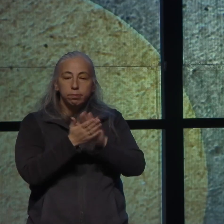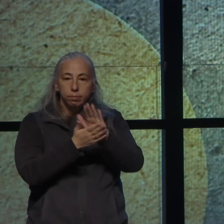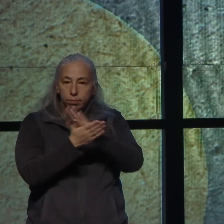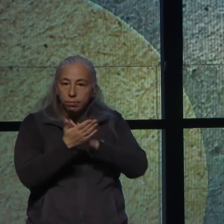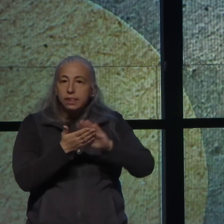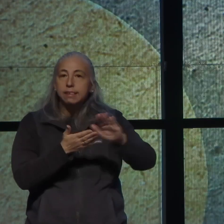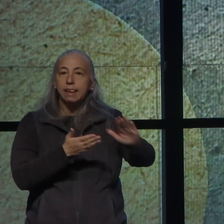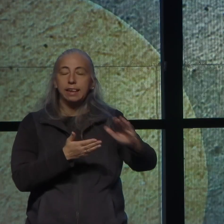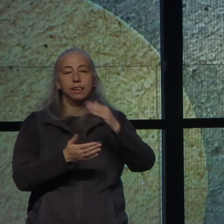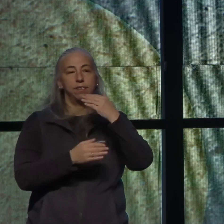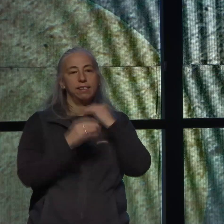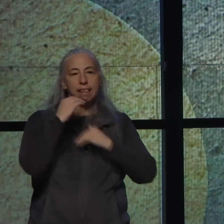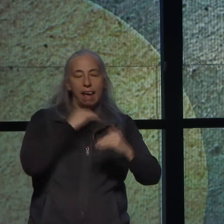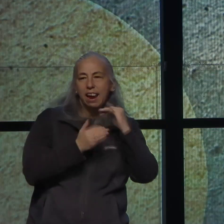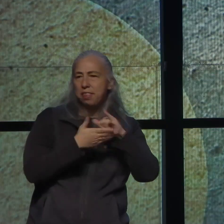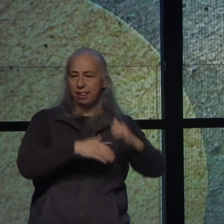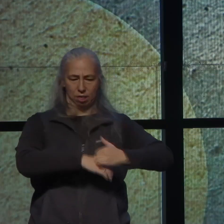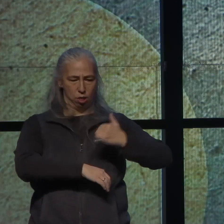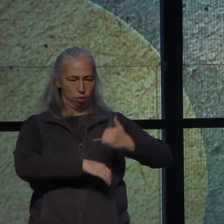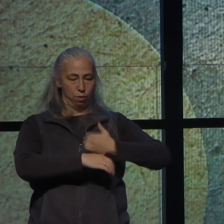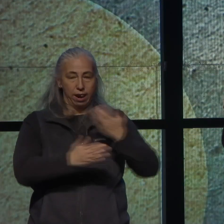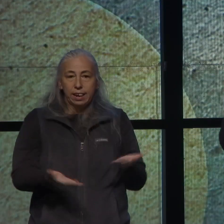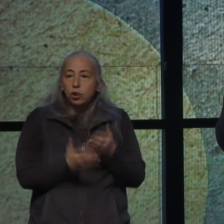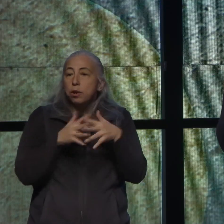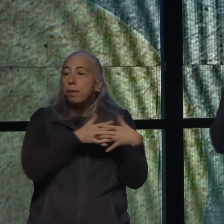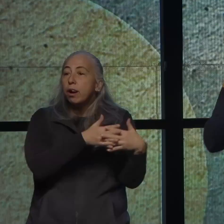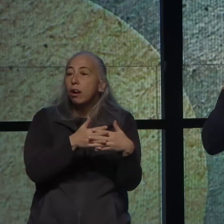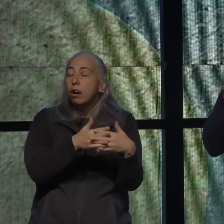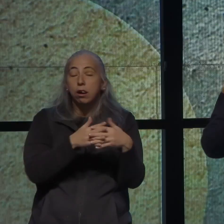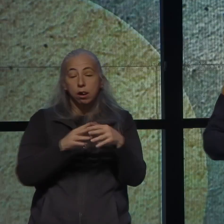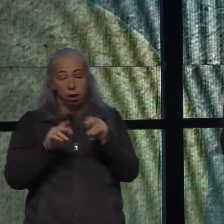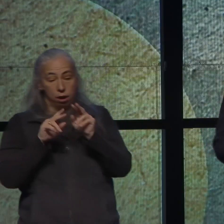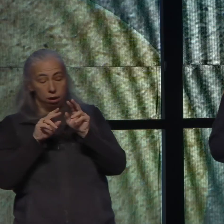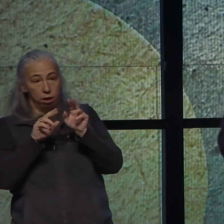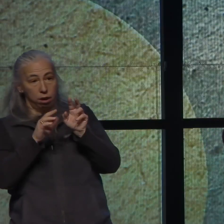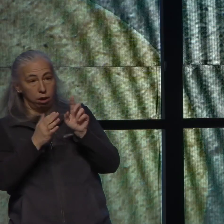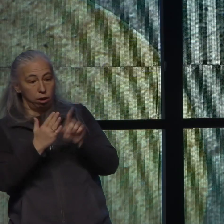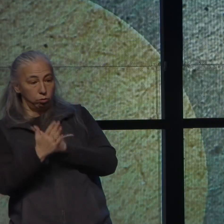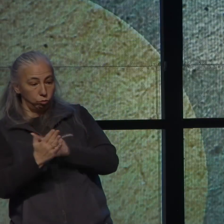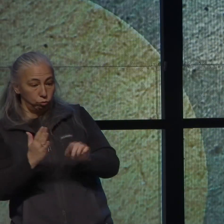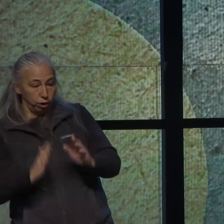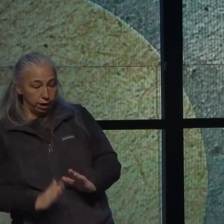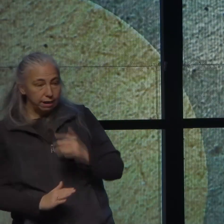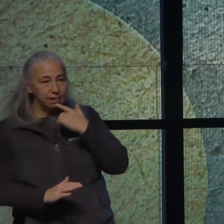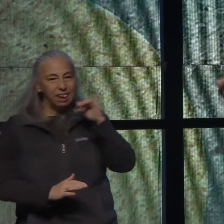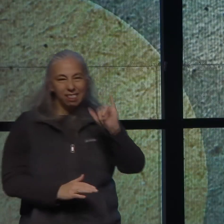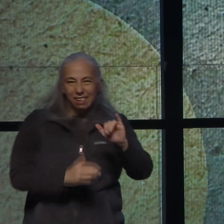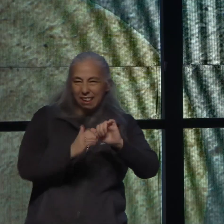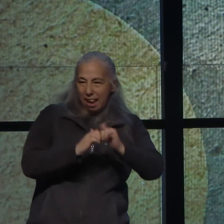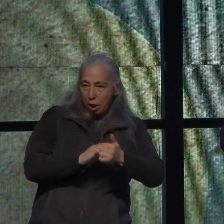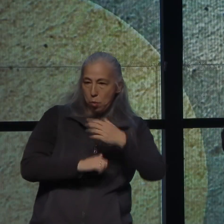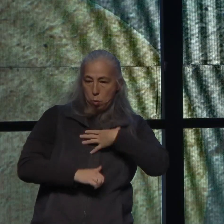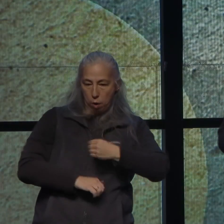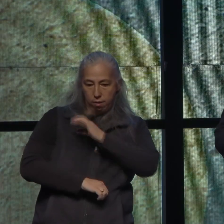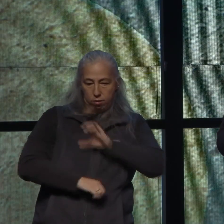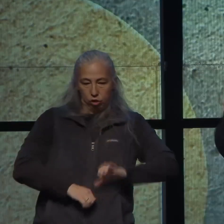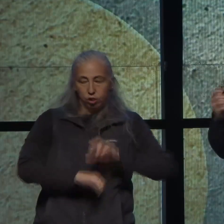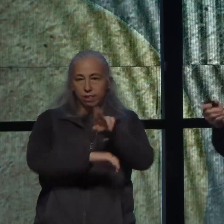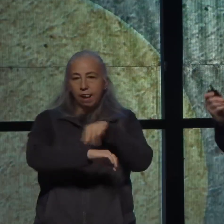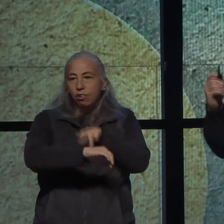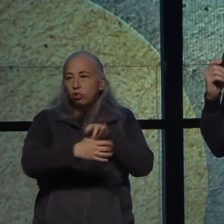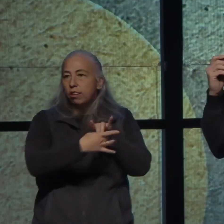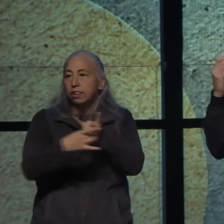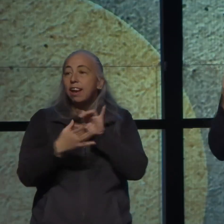America. He says that's how critics have described white Christian nationalism. He says it's a deviant strain of religion that